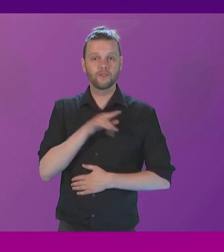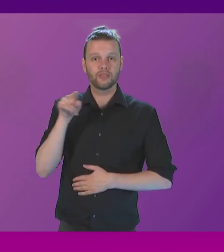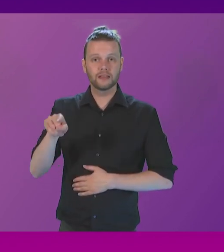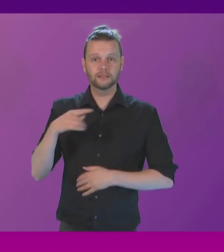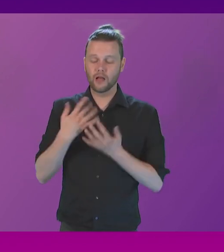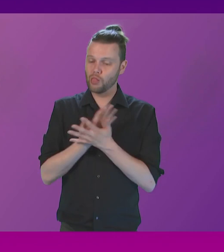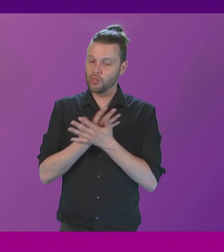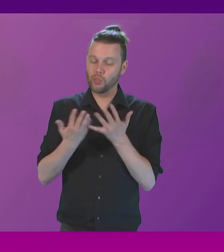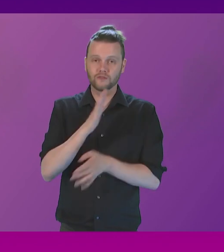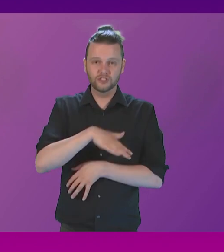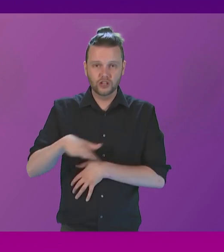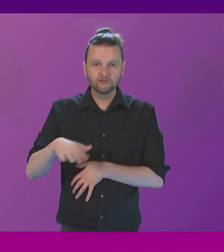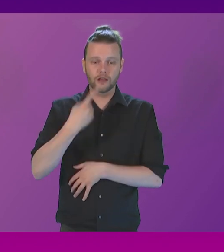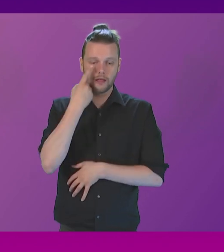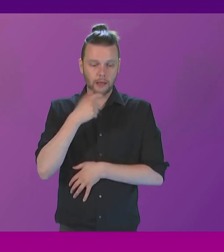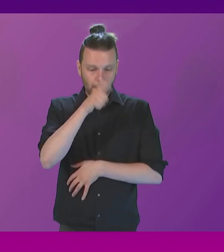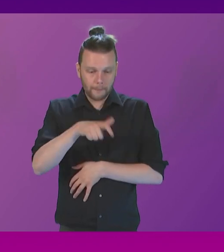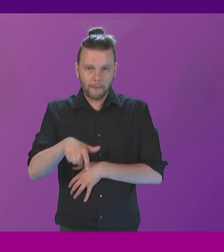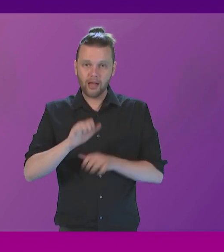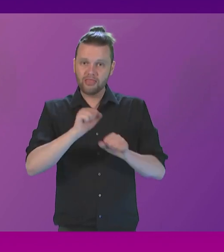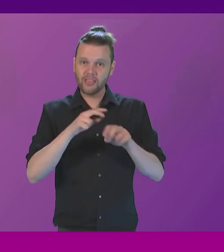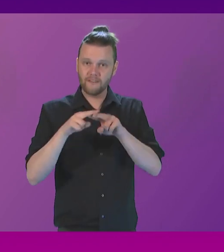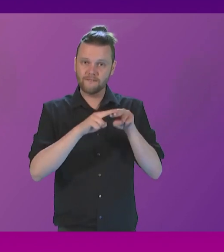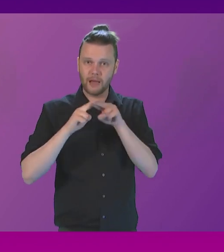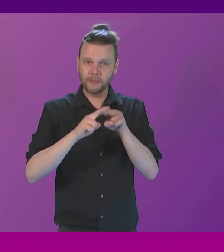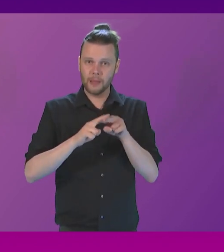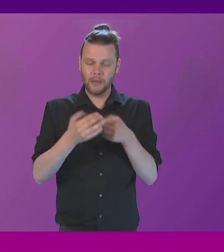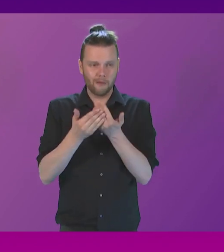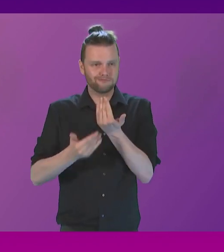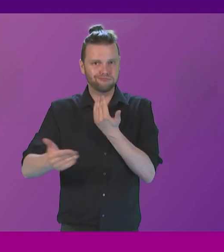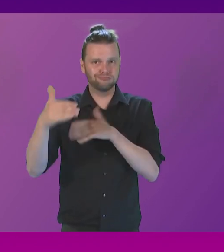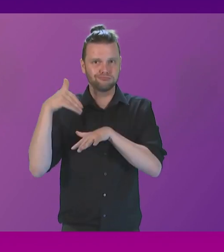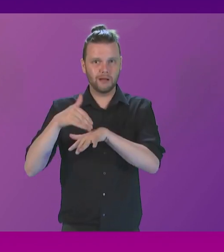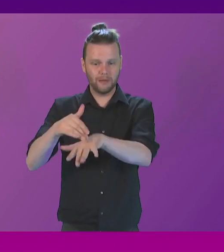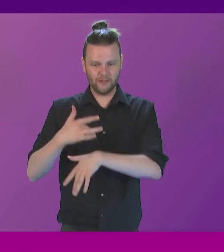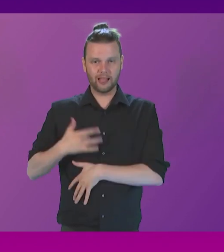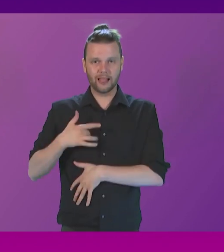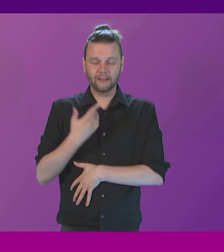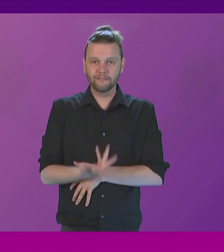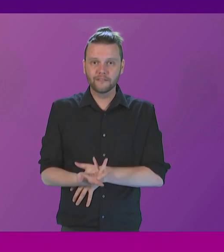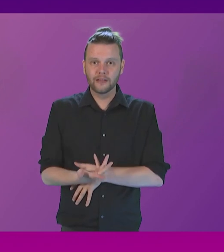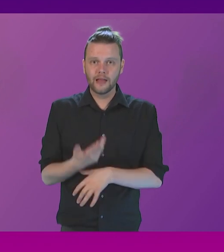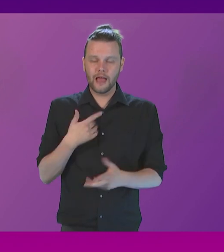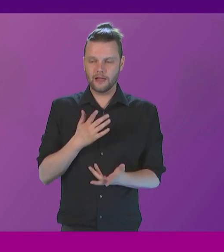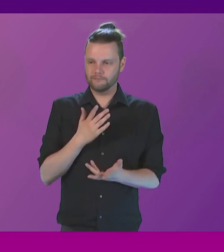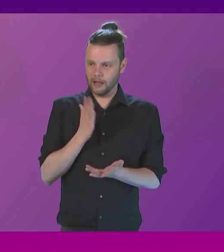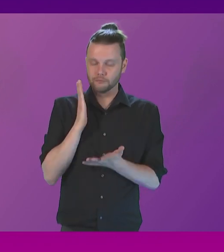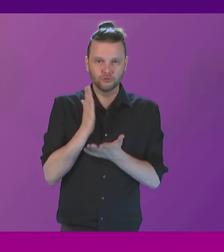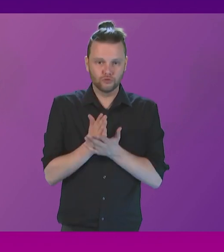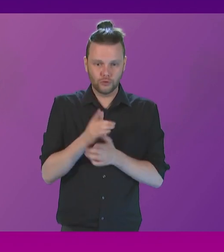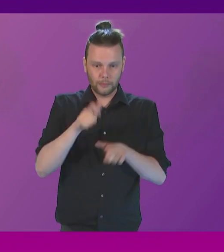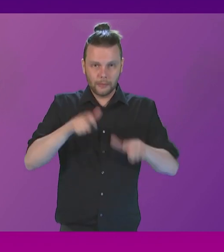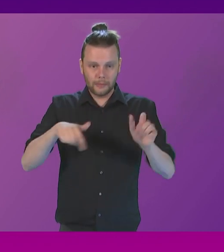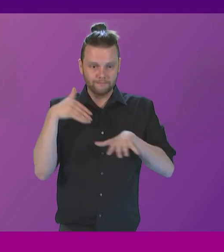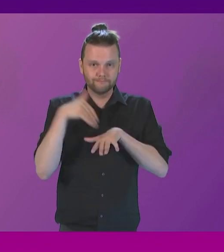a number of children and young people and their families have endured lasting impacts on their lives, and I have no doubt that those affected by the